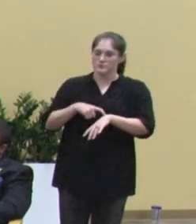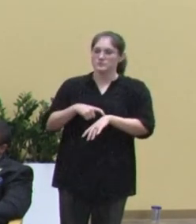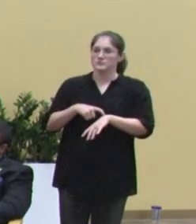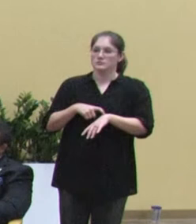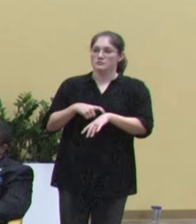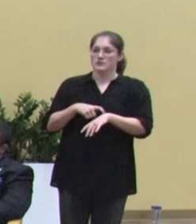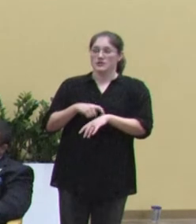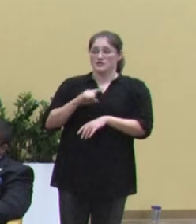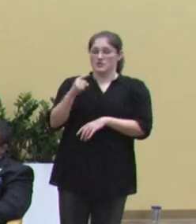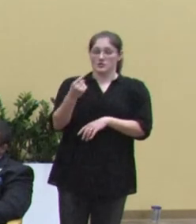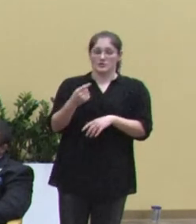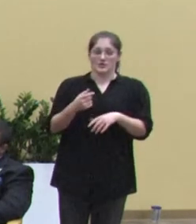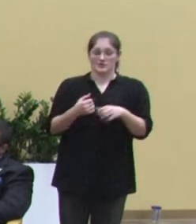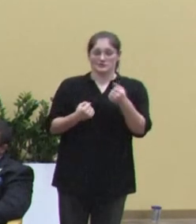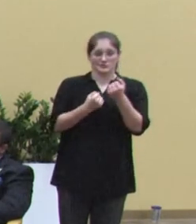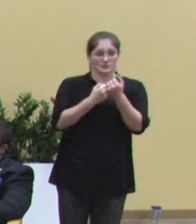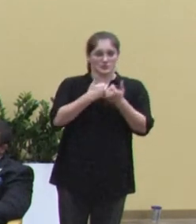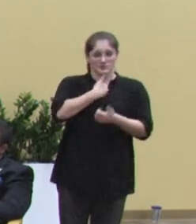your own